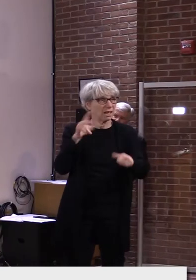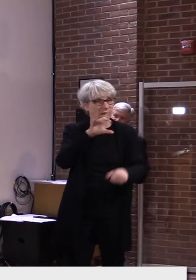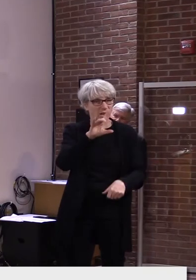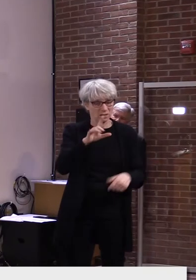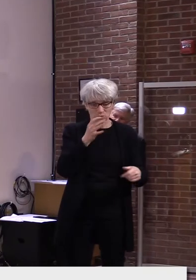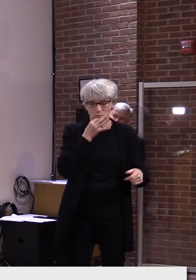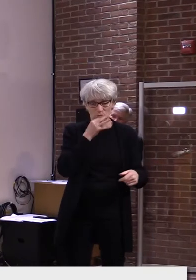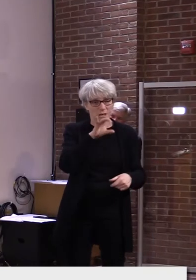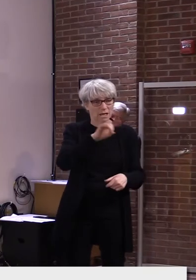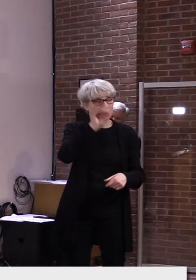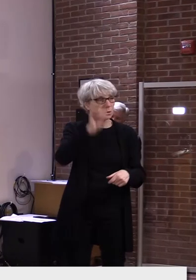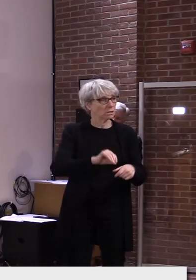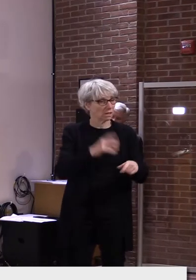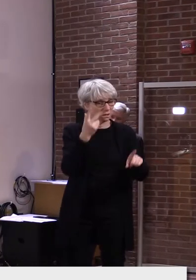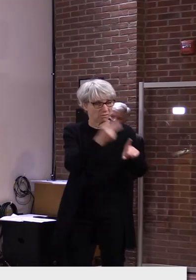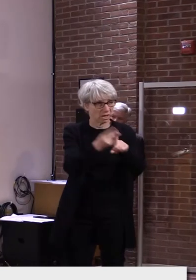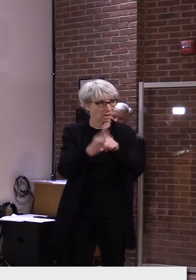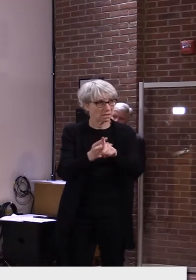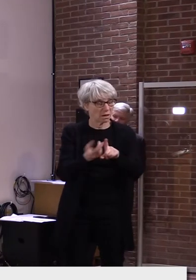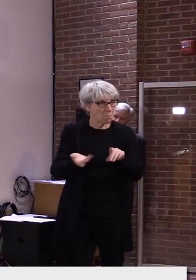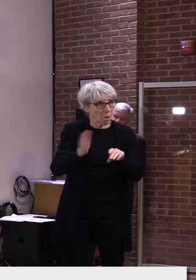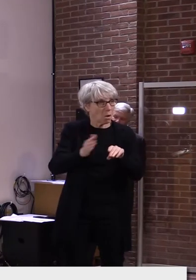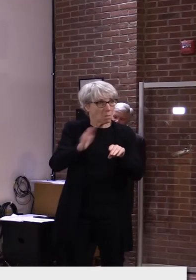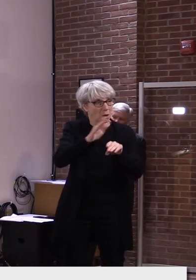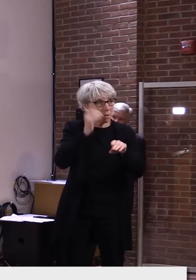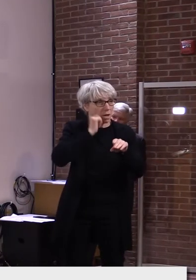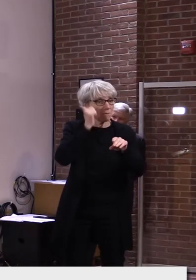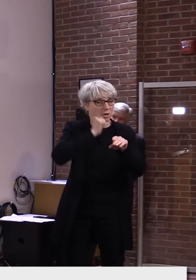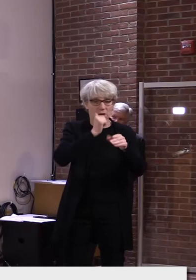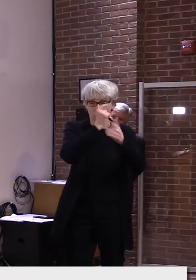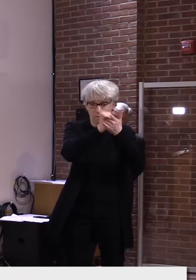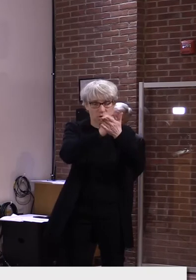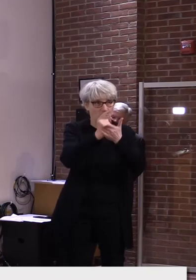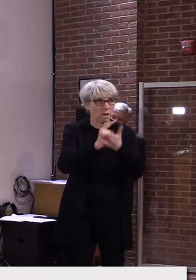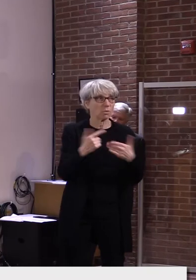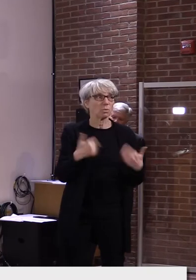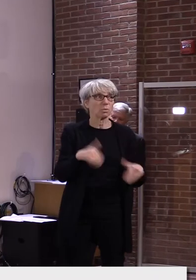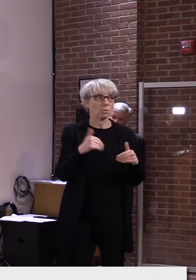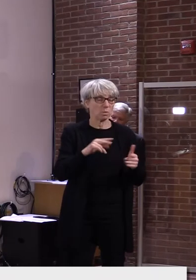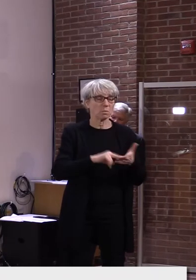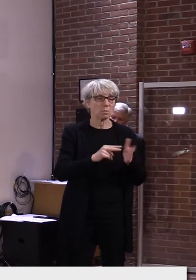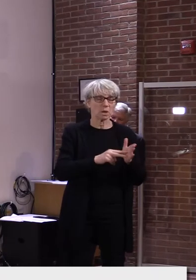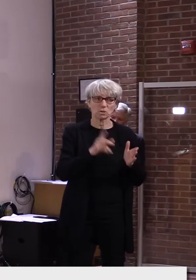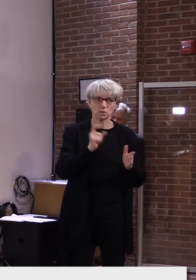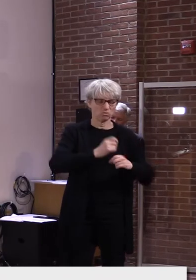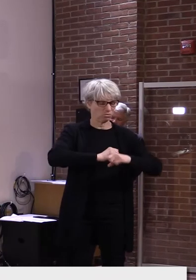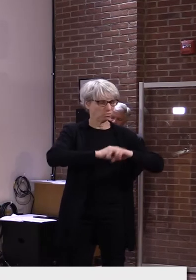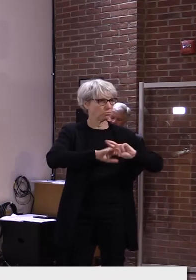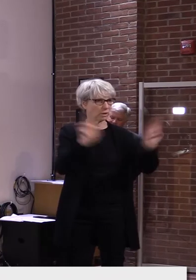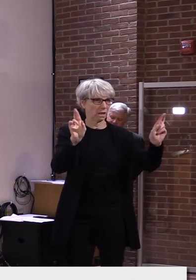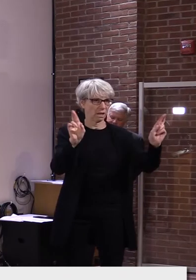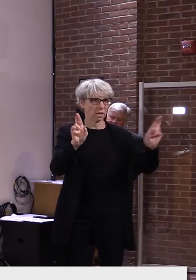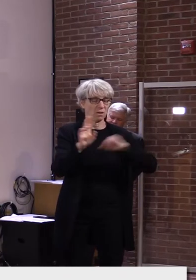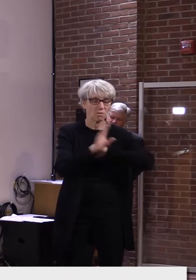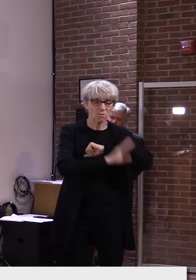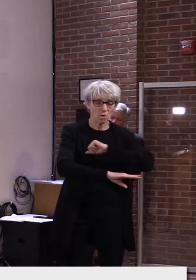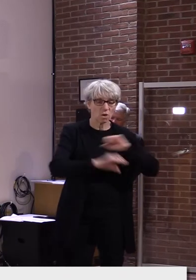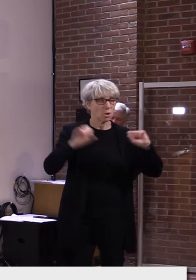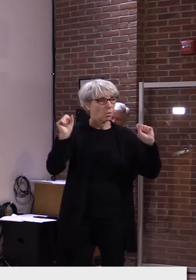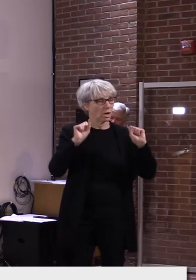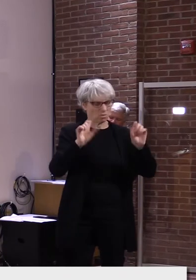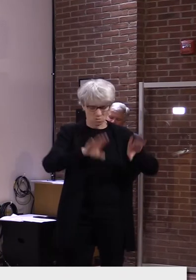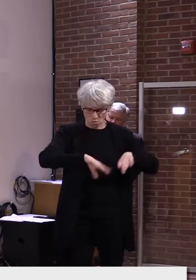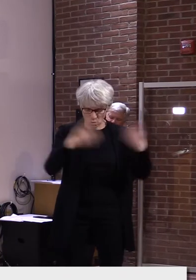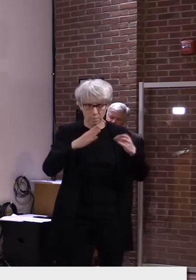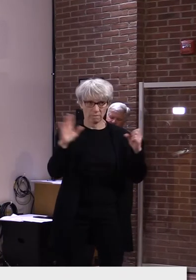vaccinated and climbing, I think that puts us in a great position to be able to continue without restrictions. So there is